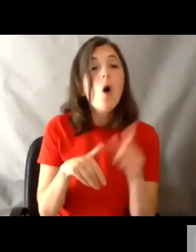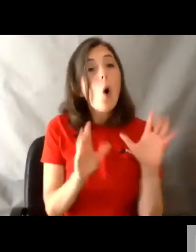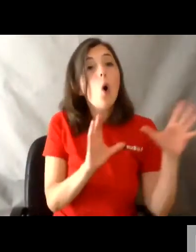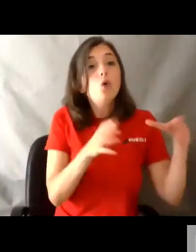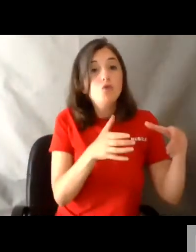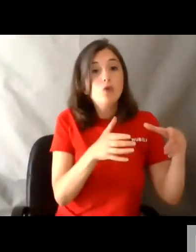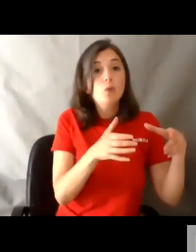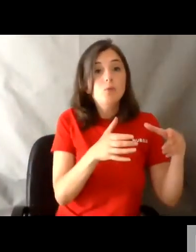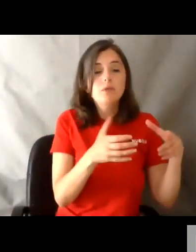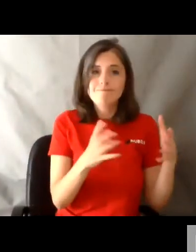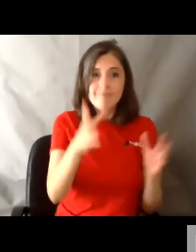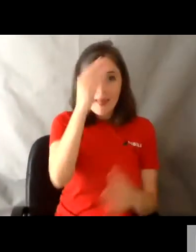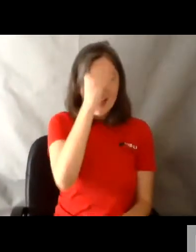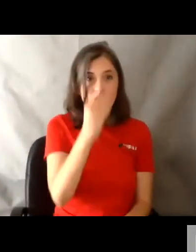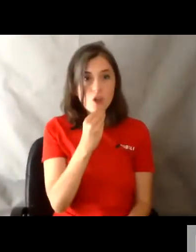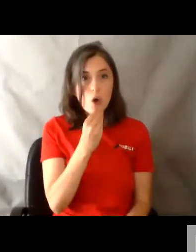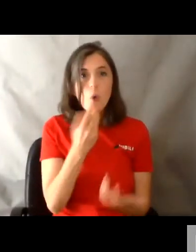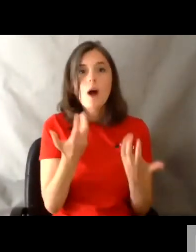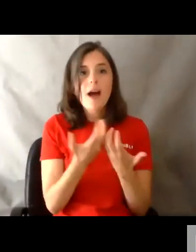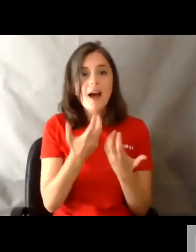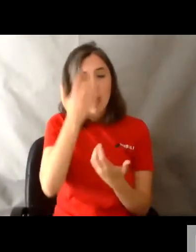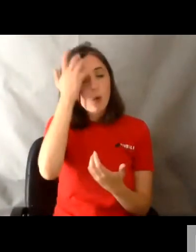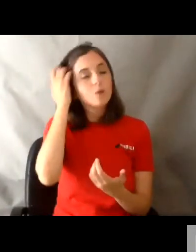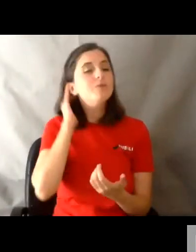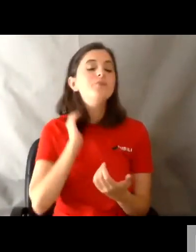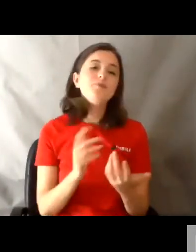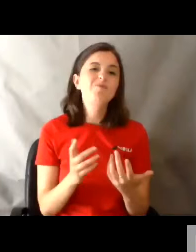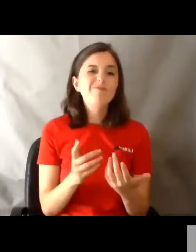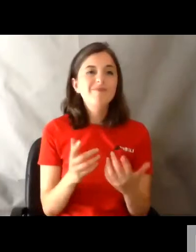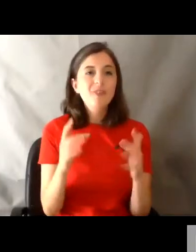can do by going to our website,